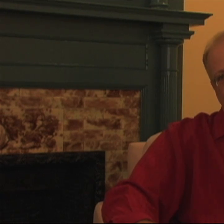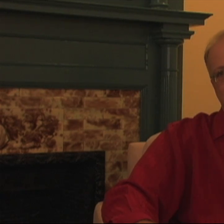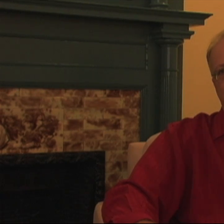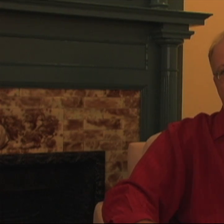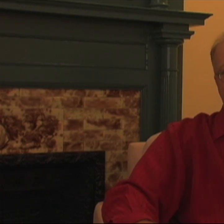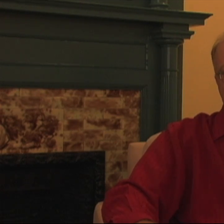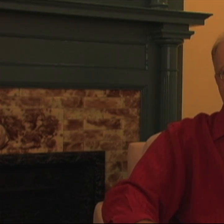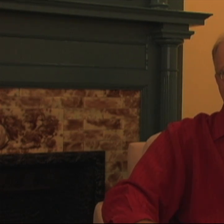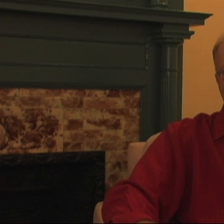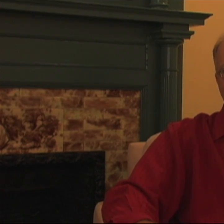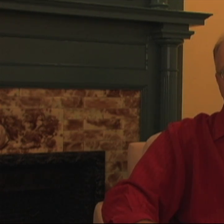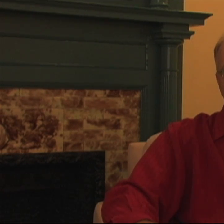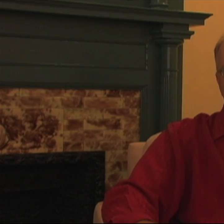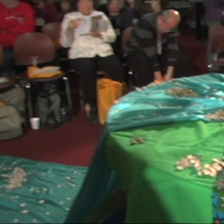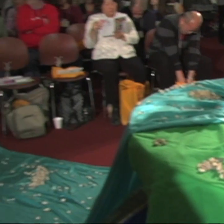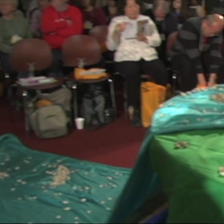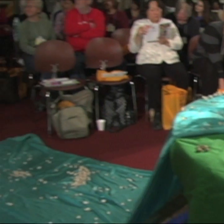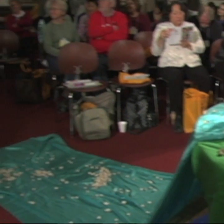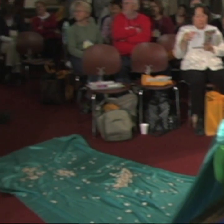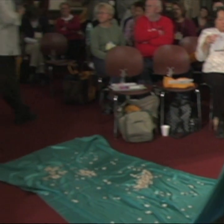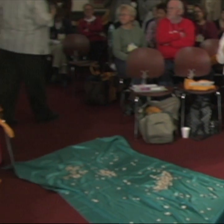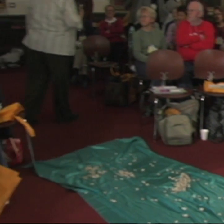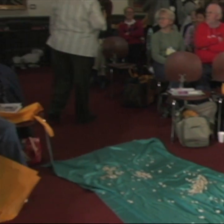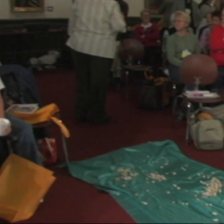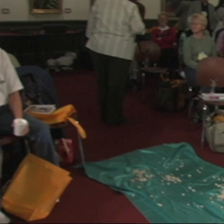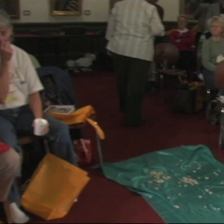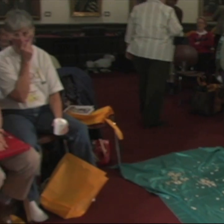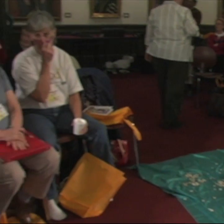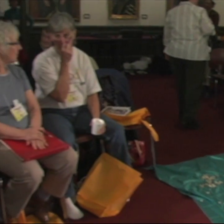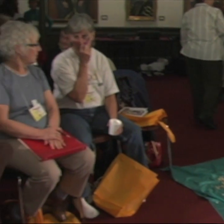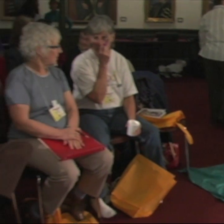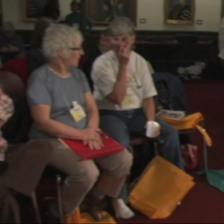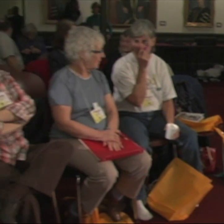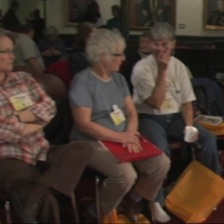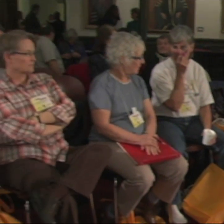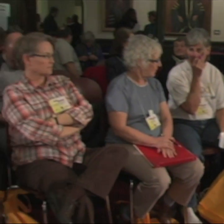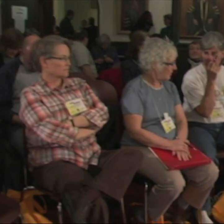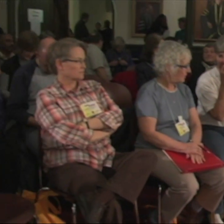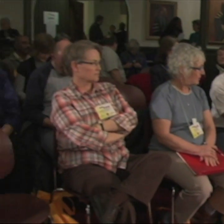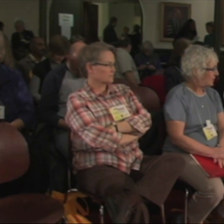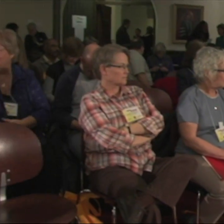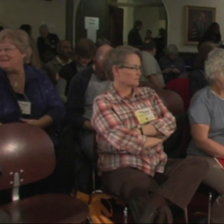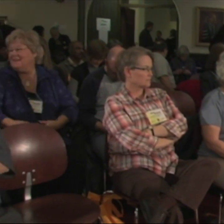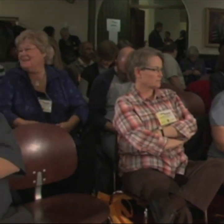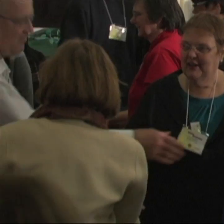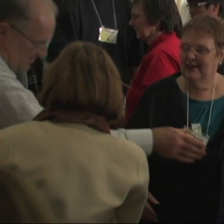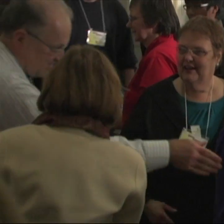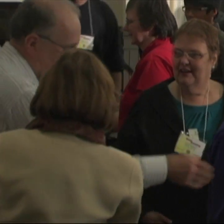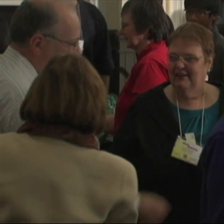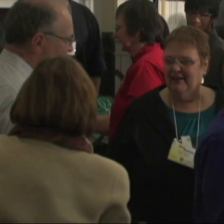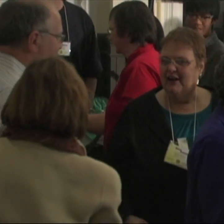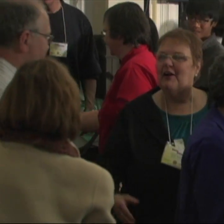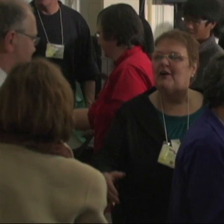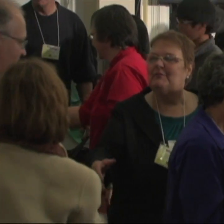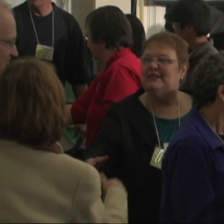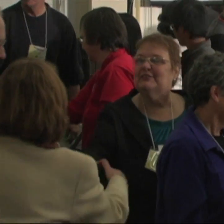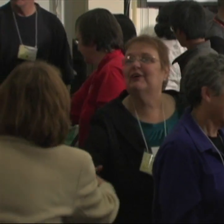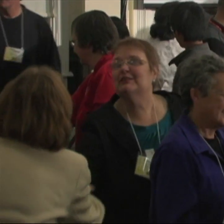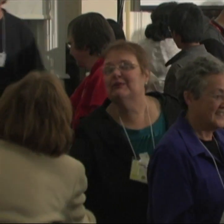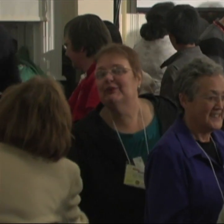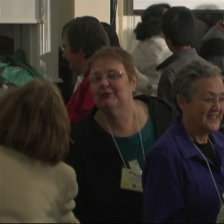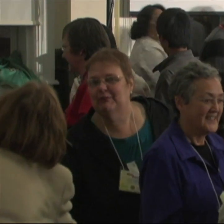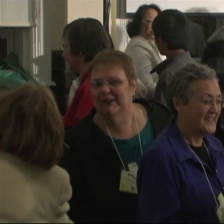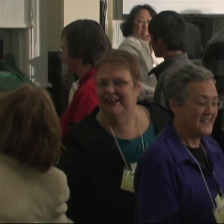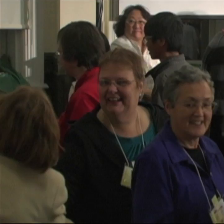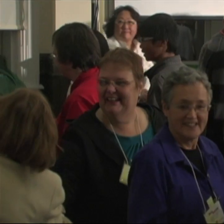in. So I'm here for that reason too. The Mission and Service Fund helps support gatherings and events across a